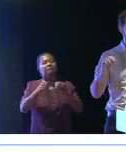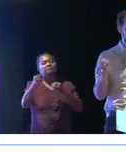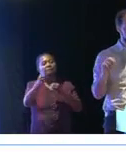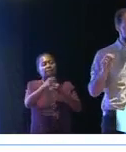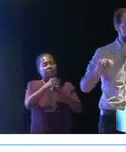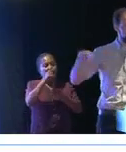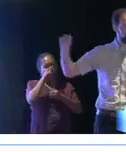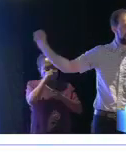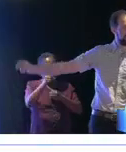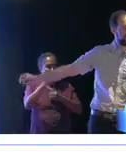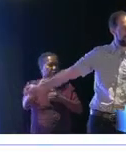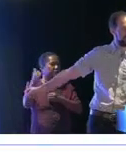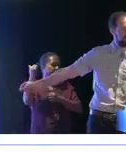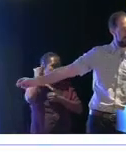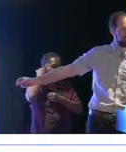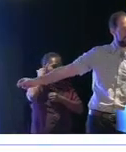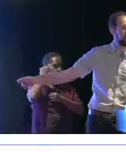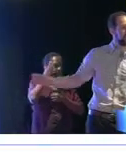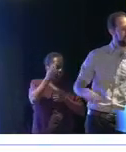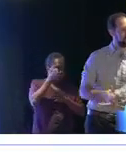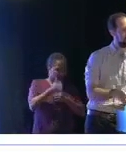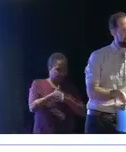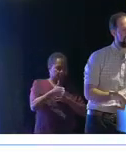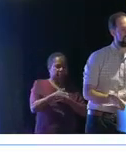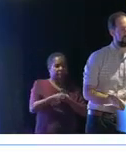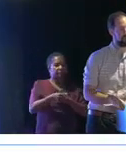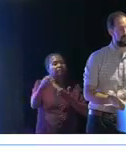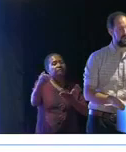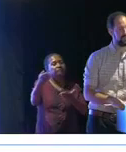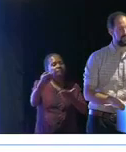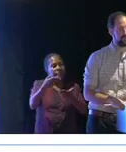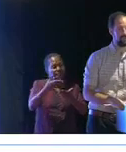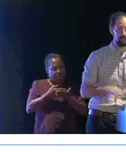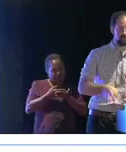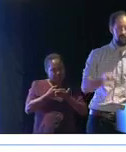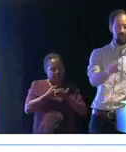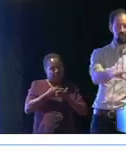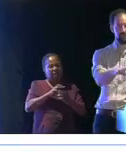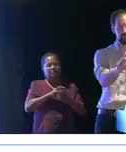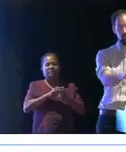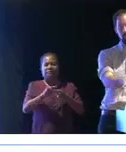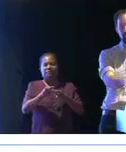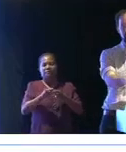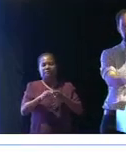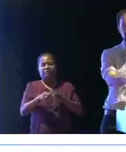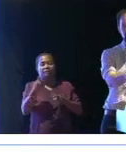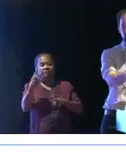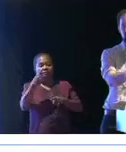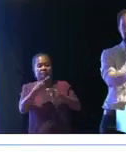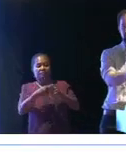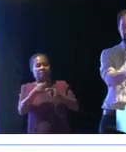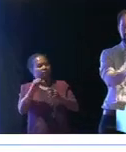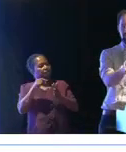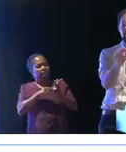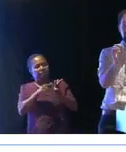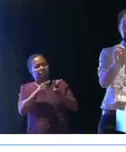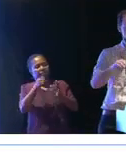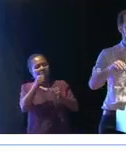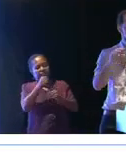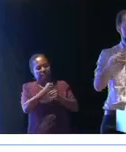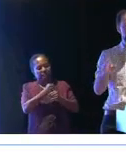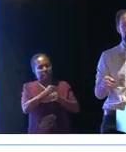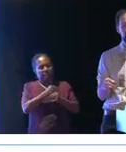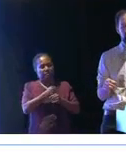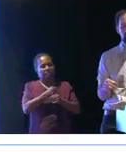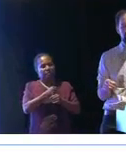actually contact you directly in that lodgement. You will receive a notification. Okay, so you don't have to be logged in to MyIRC. You'll